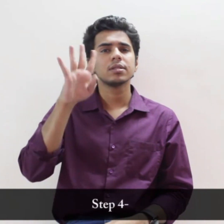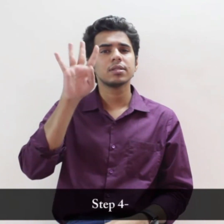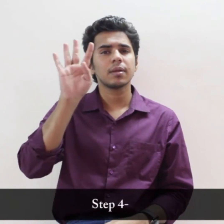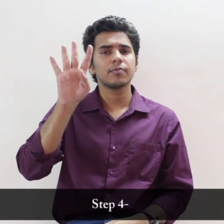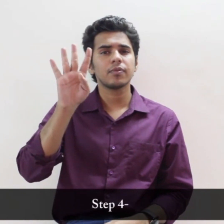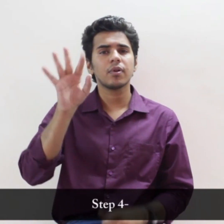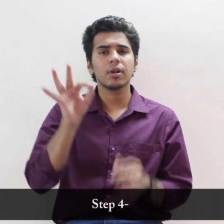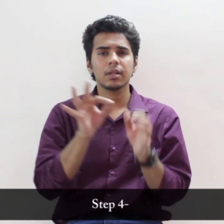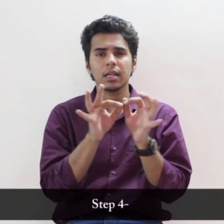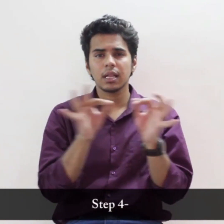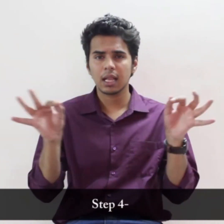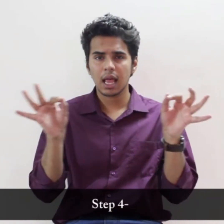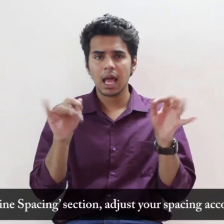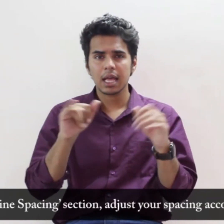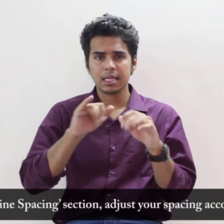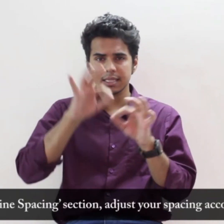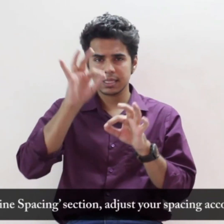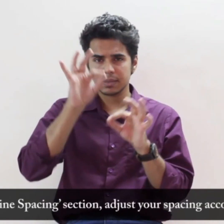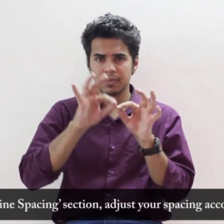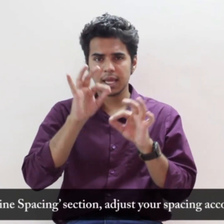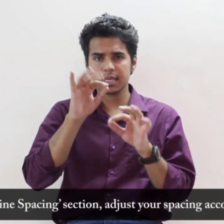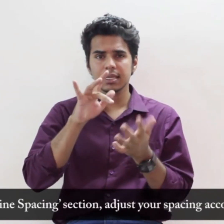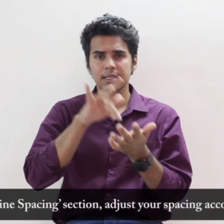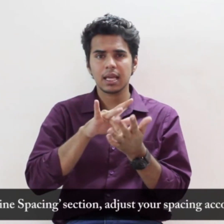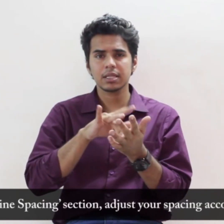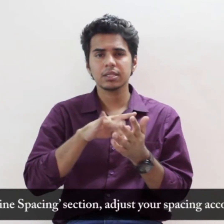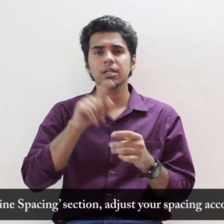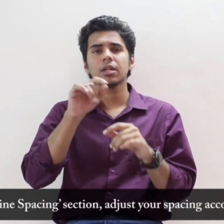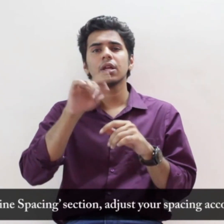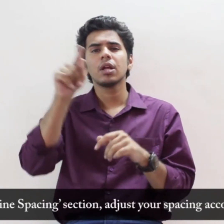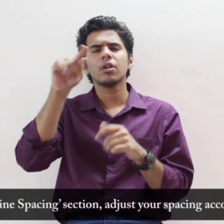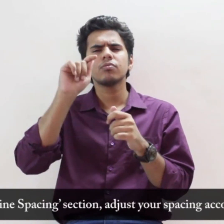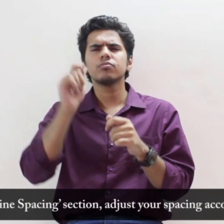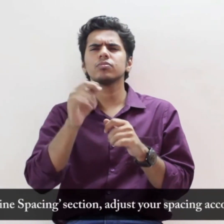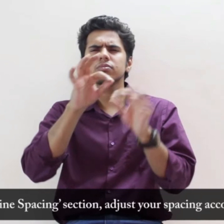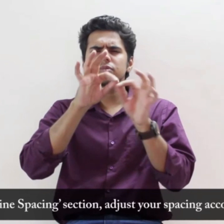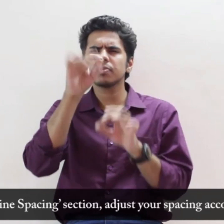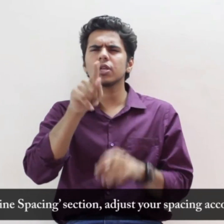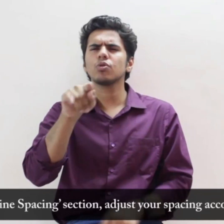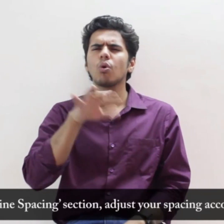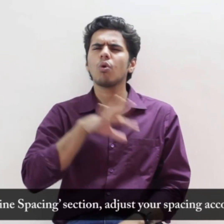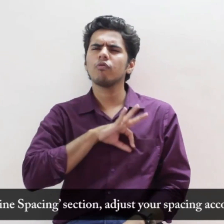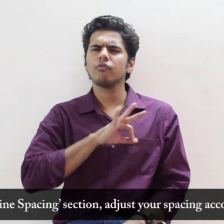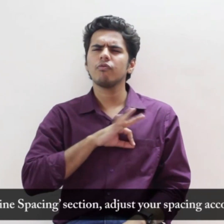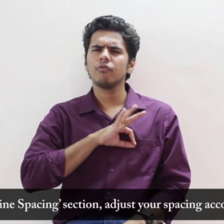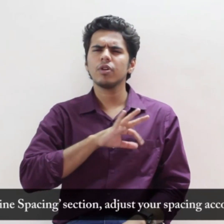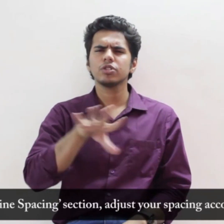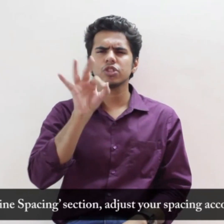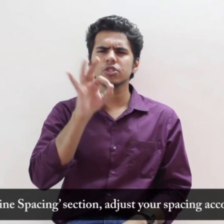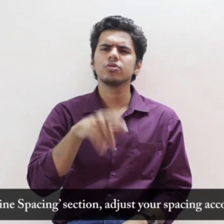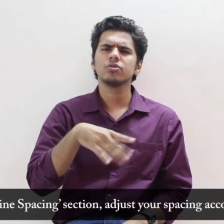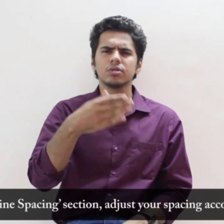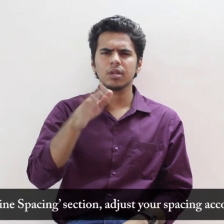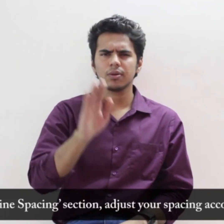Step 4. In the line spacing section, adjust your spacing accordingly.